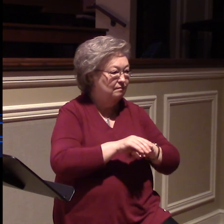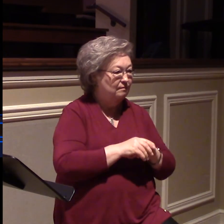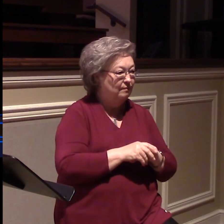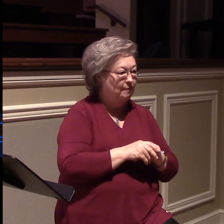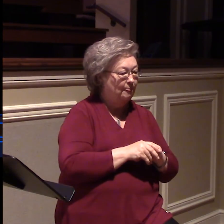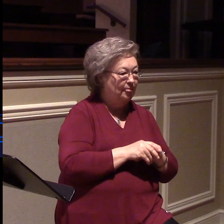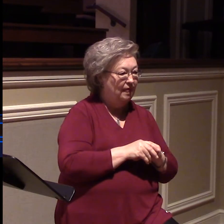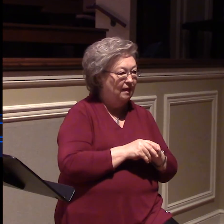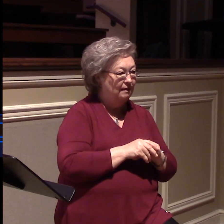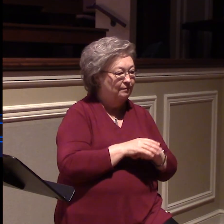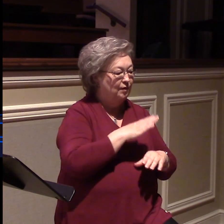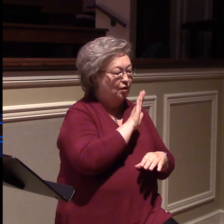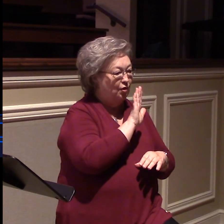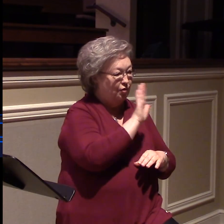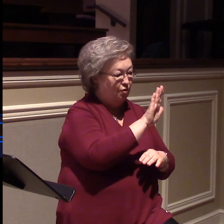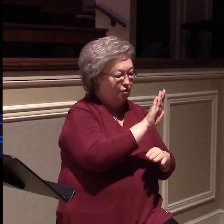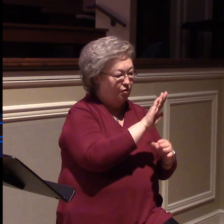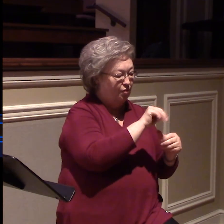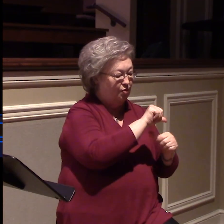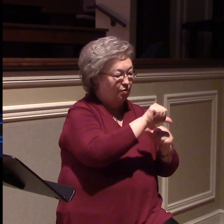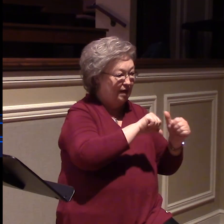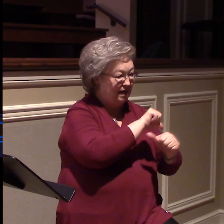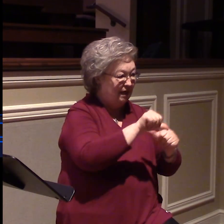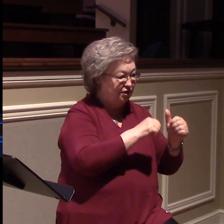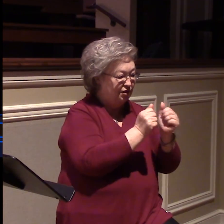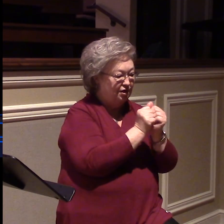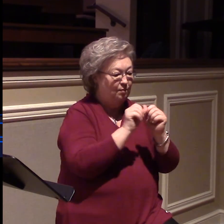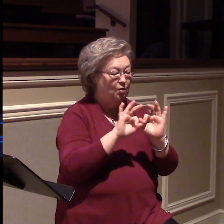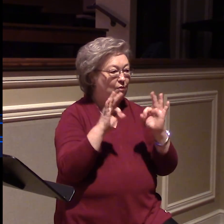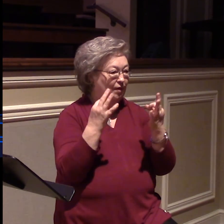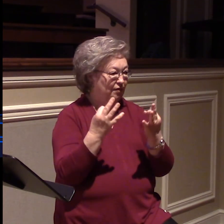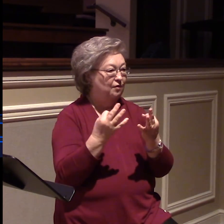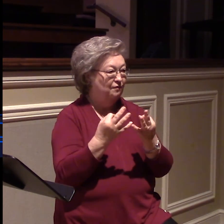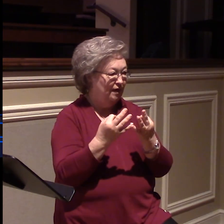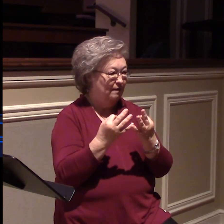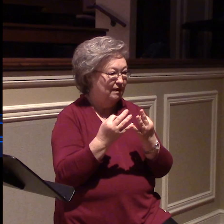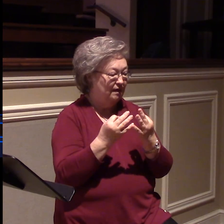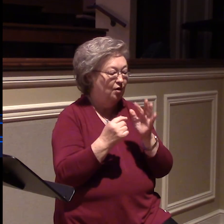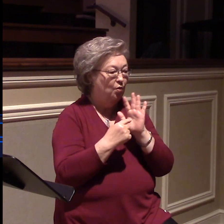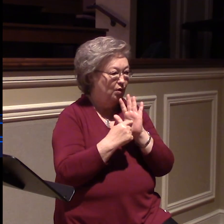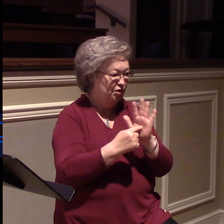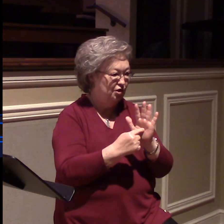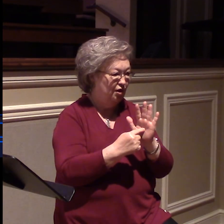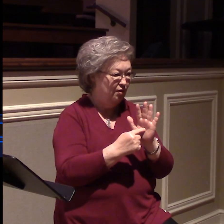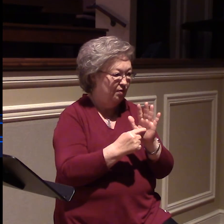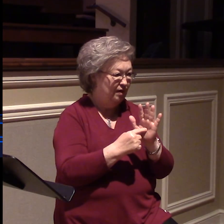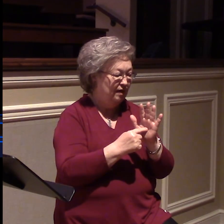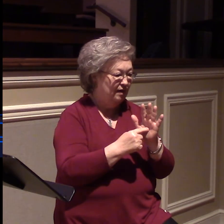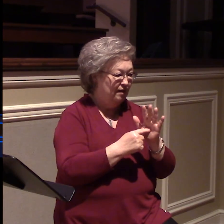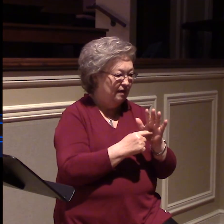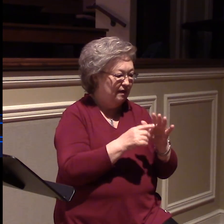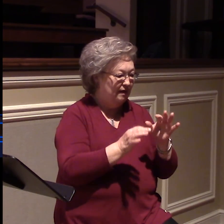is in your relationship with your wife and your children. You have a biblical calling. It's by God's design.